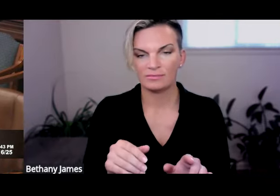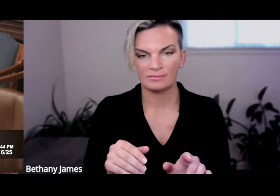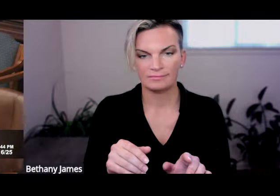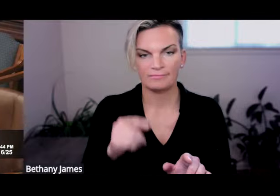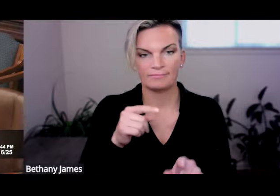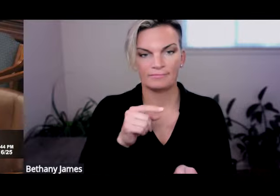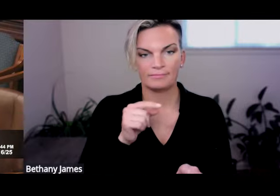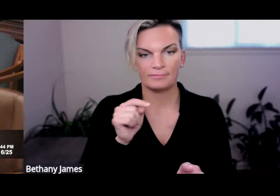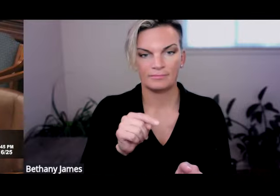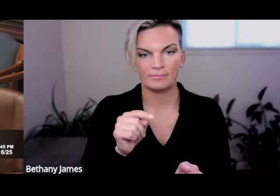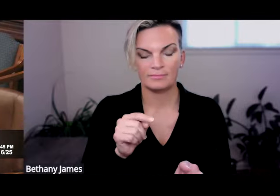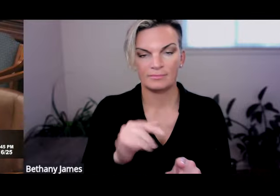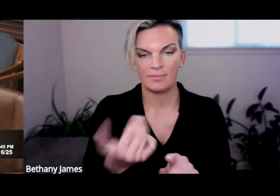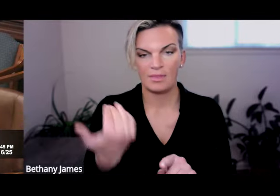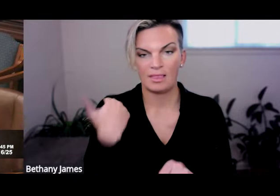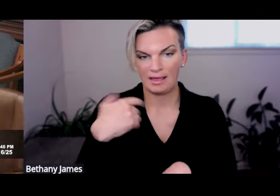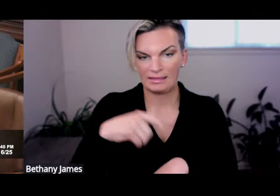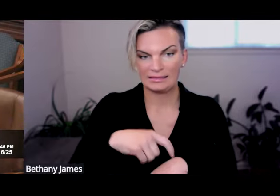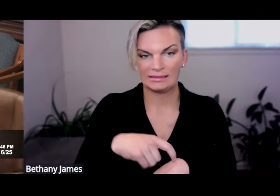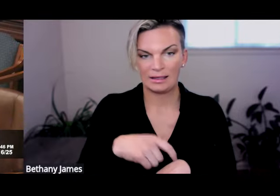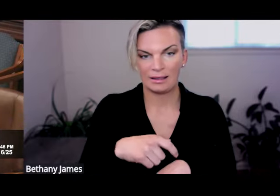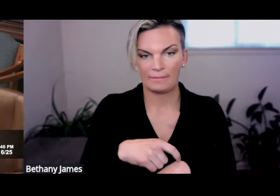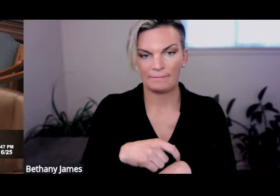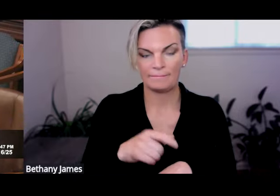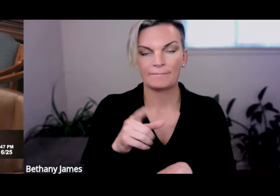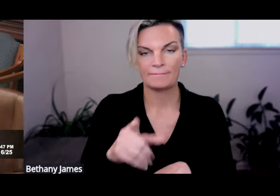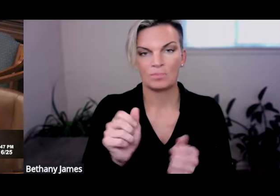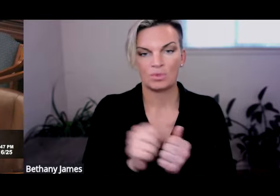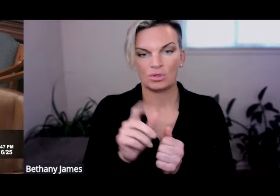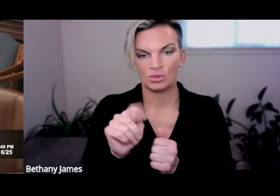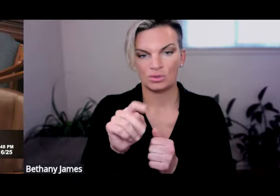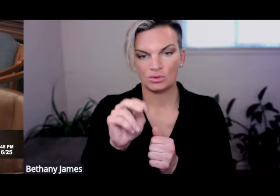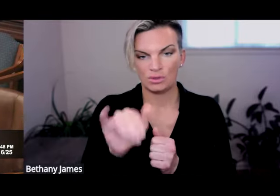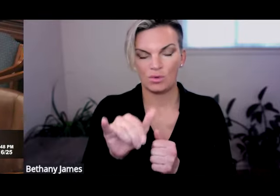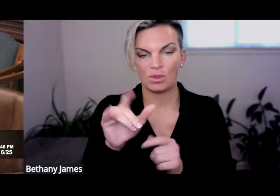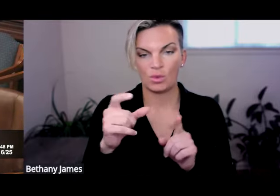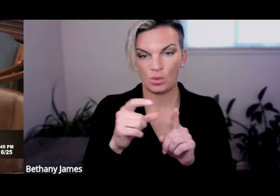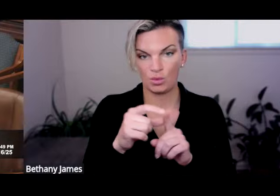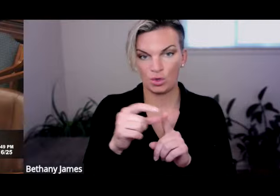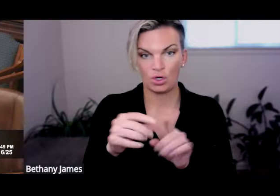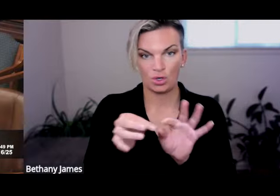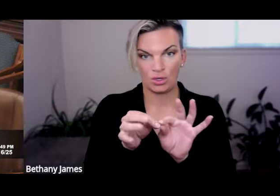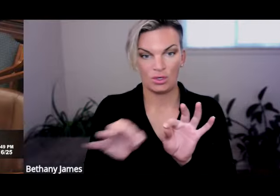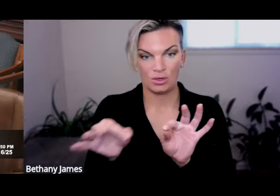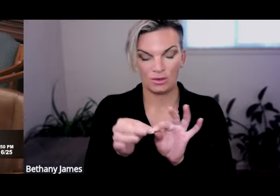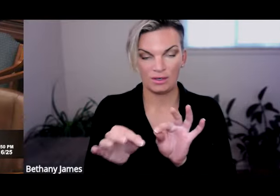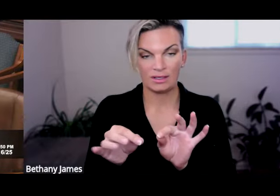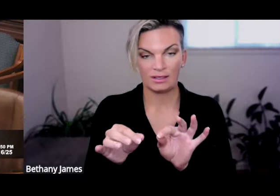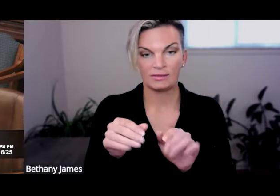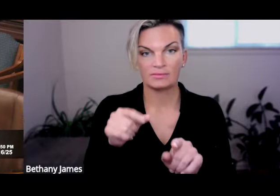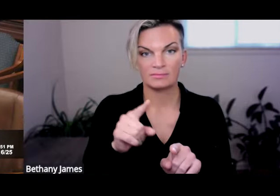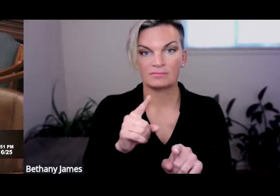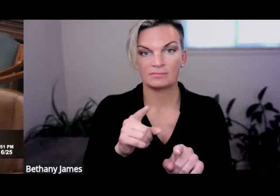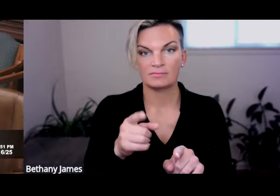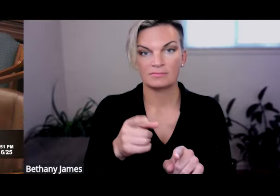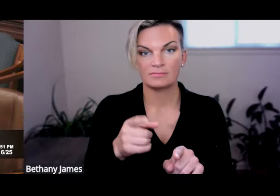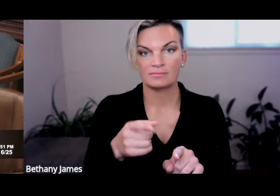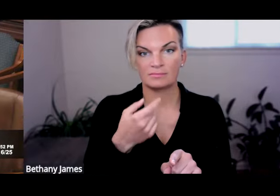come up with Tony's. The wording as it appears on this petition, if this is